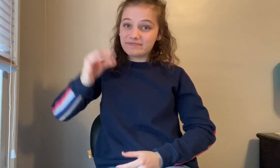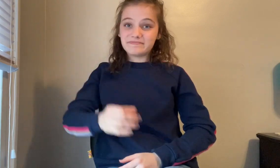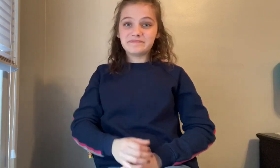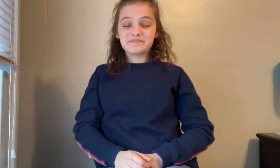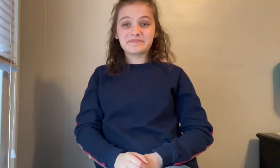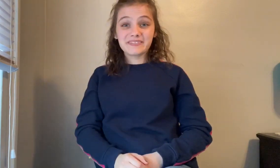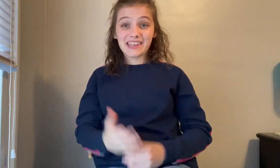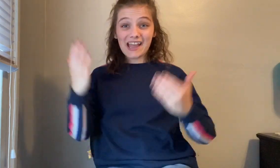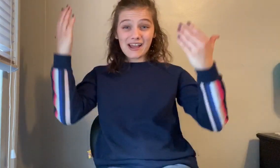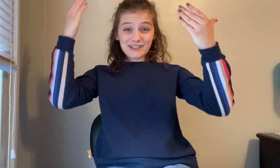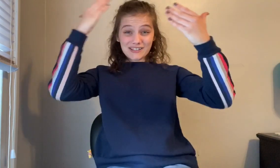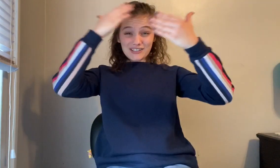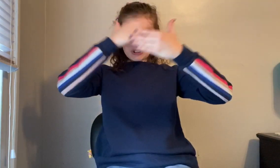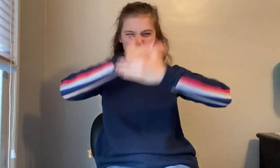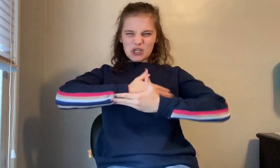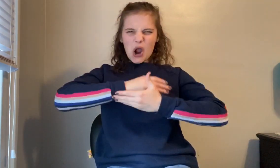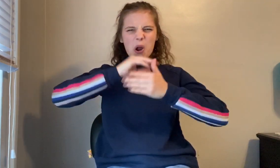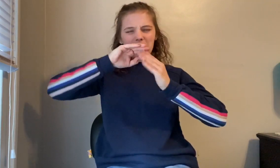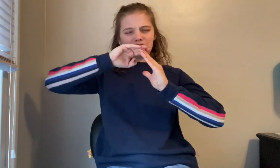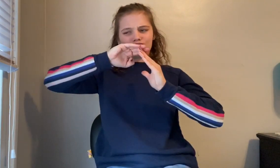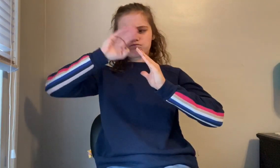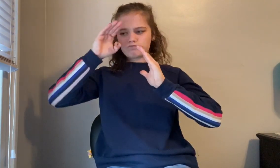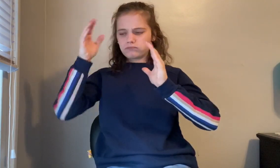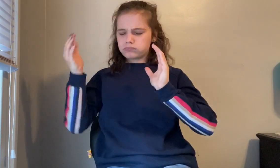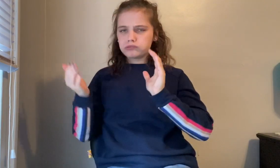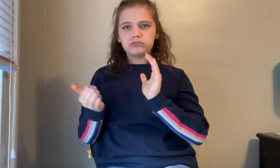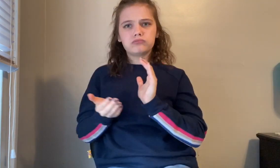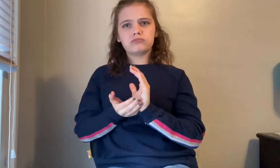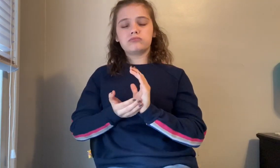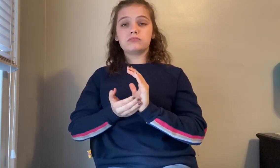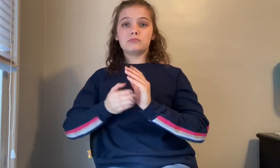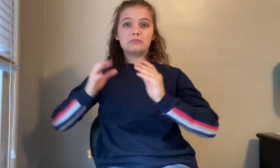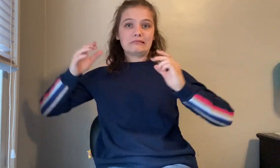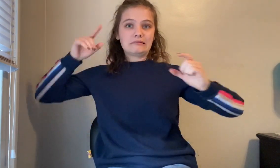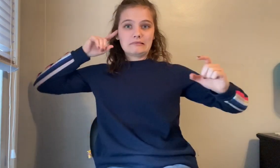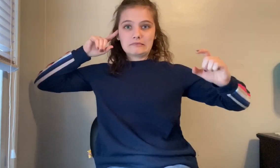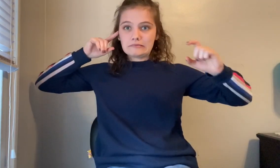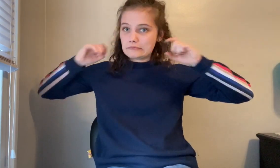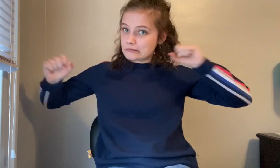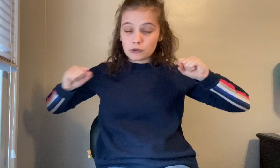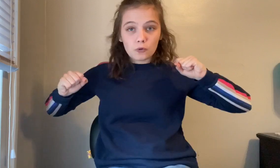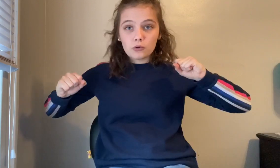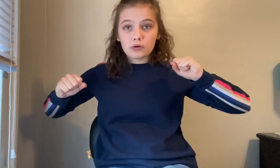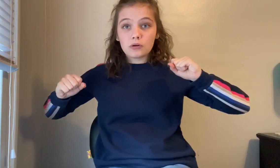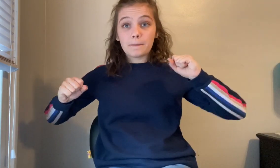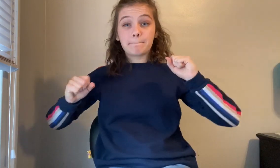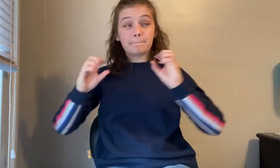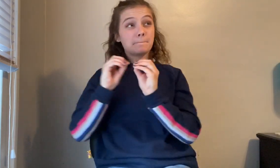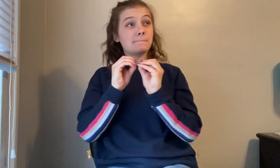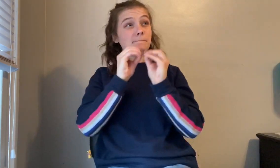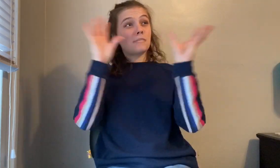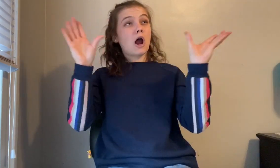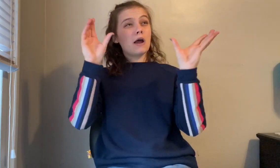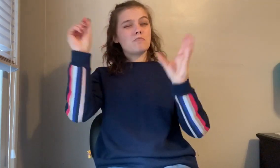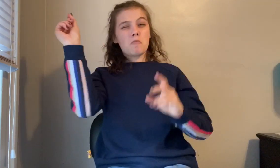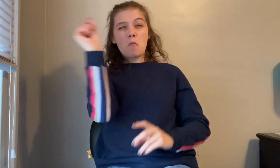Dark cloud, very loud. Bright flash,